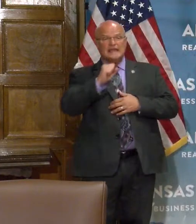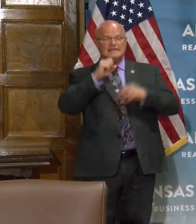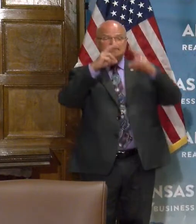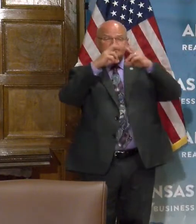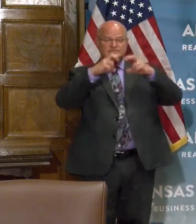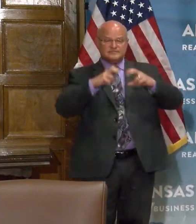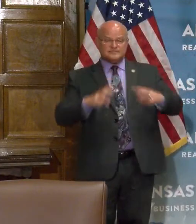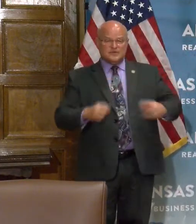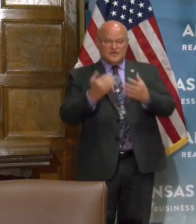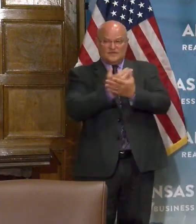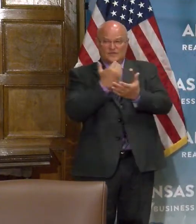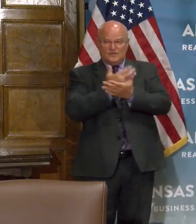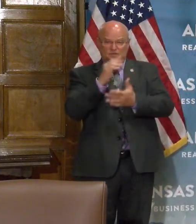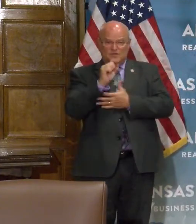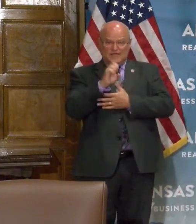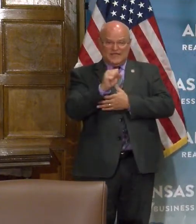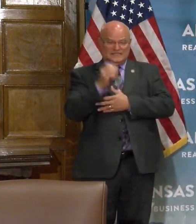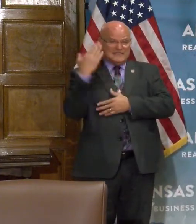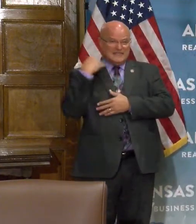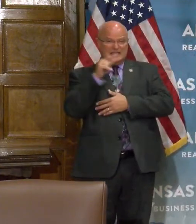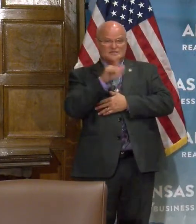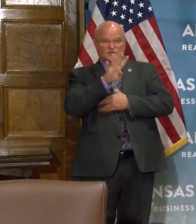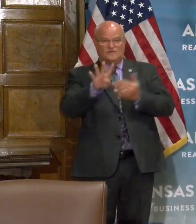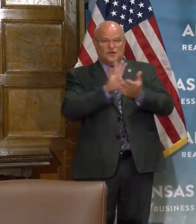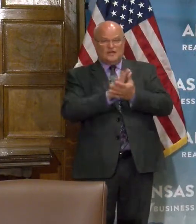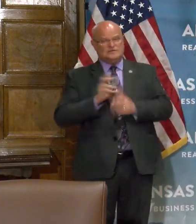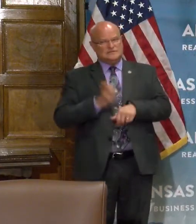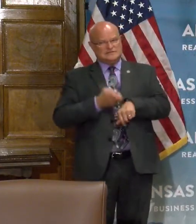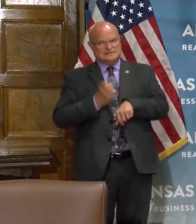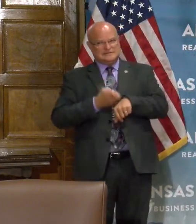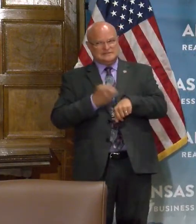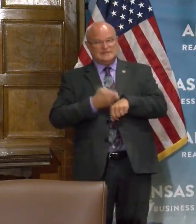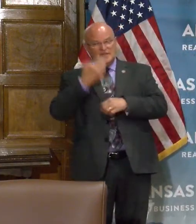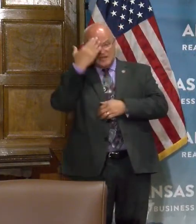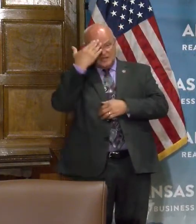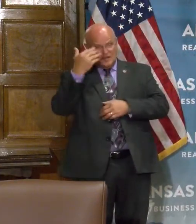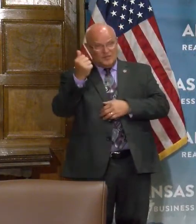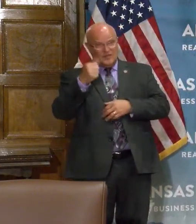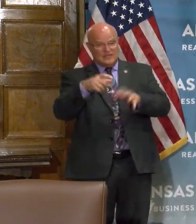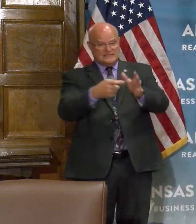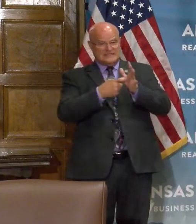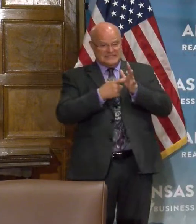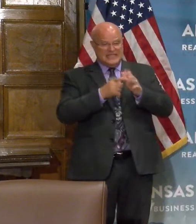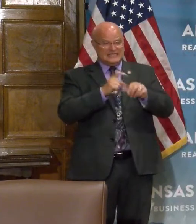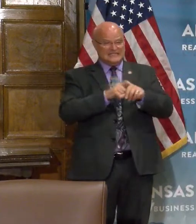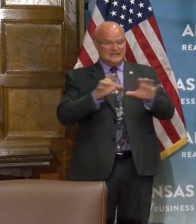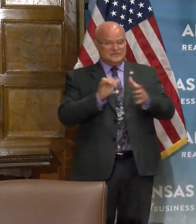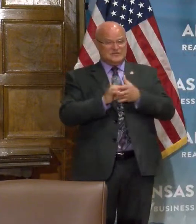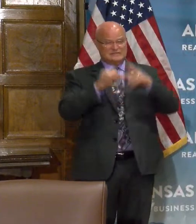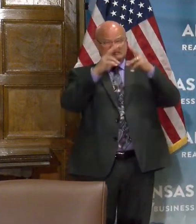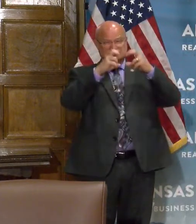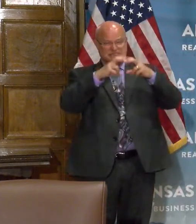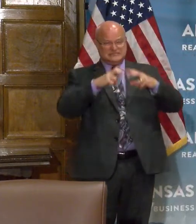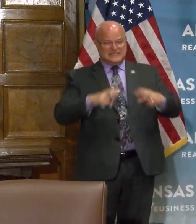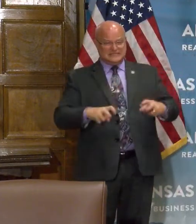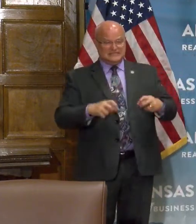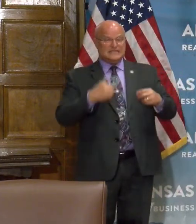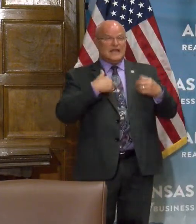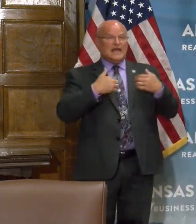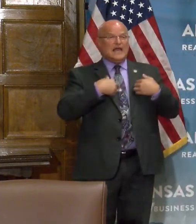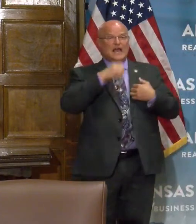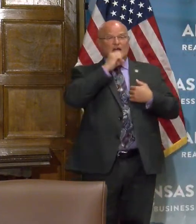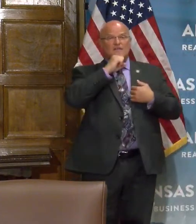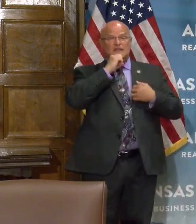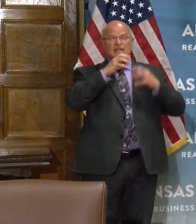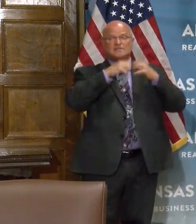of the new cases in the last 24 hours is difficult just because it takes a little while to do that analysis. I do have an